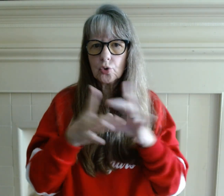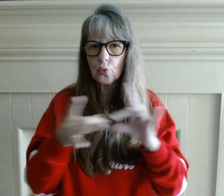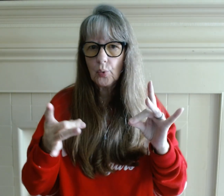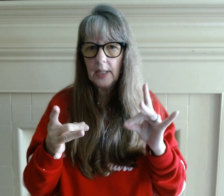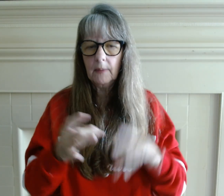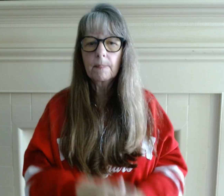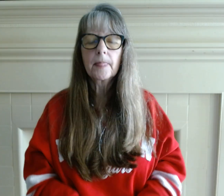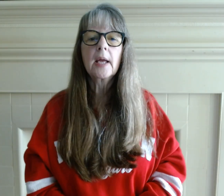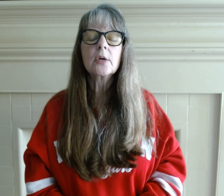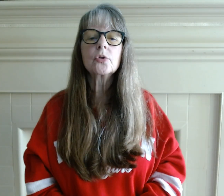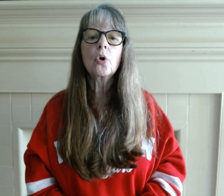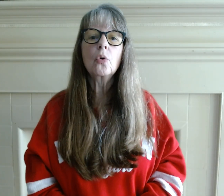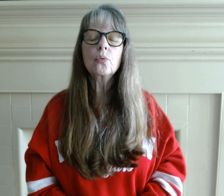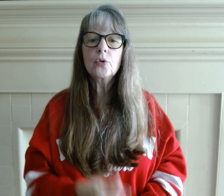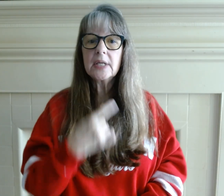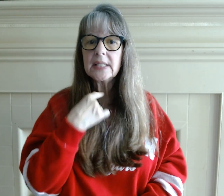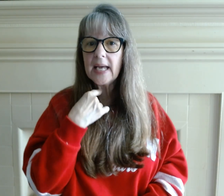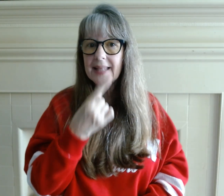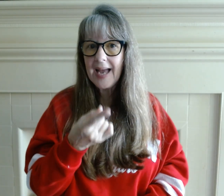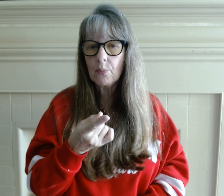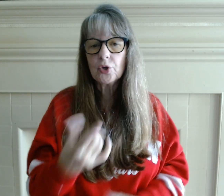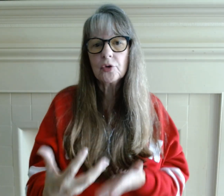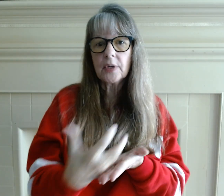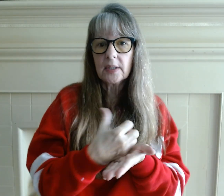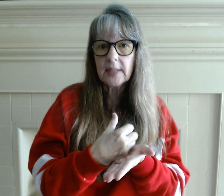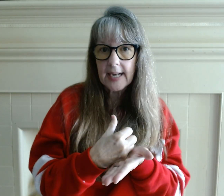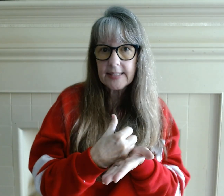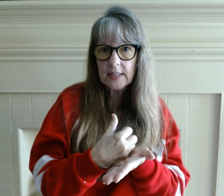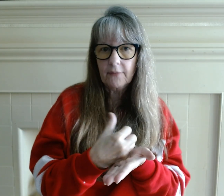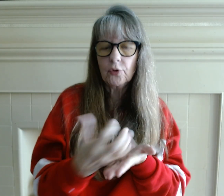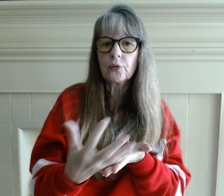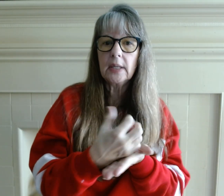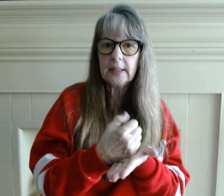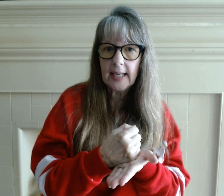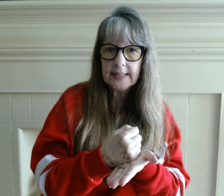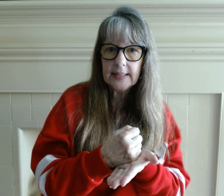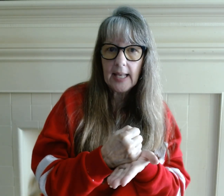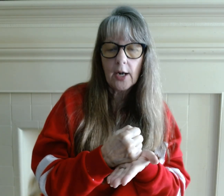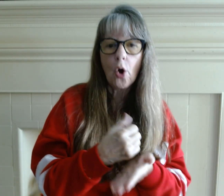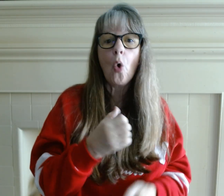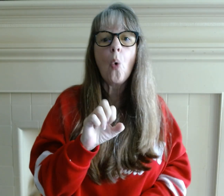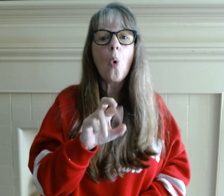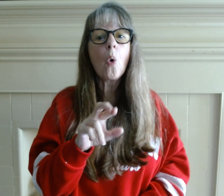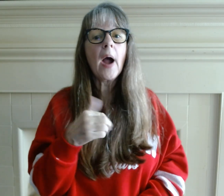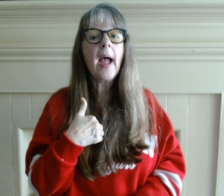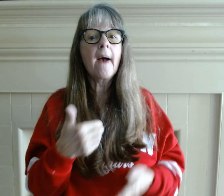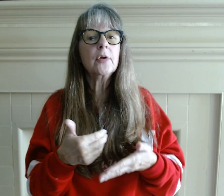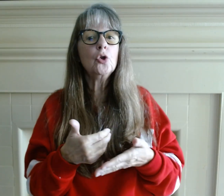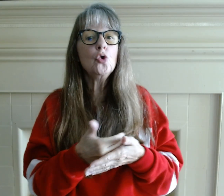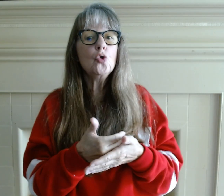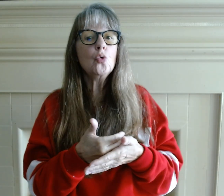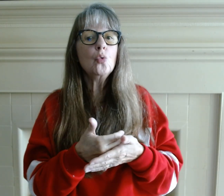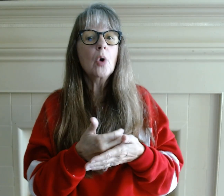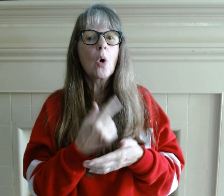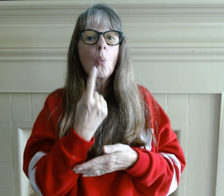story. So you can say that what you've collected if you're collecting that. Or I have a new